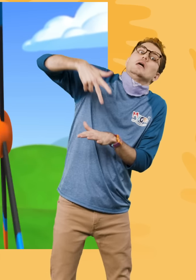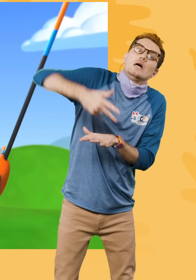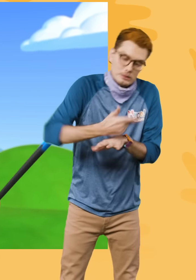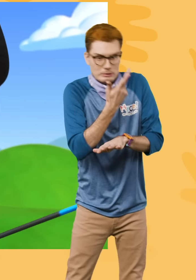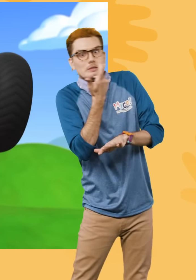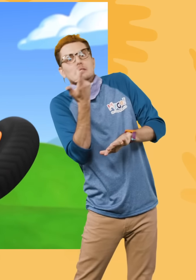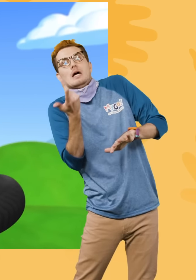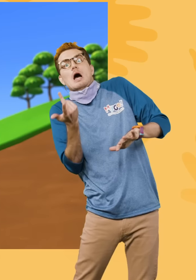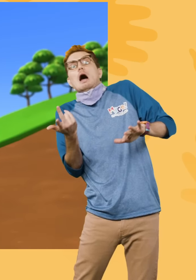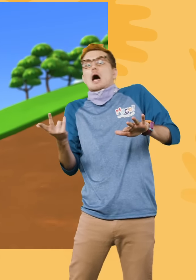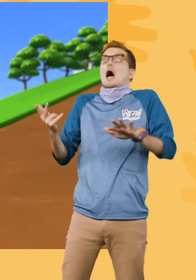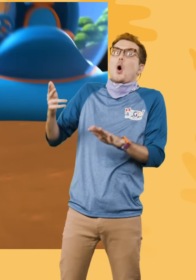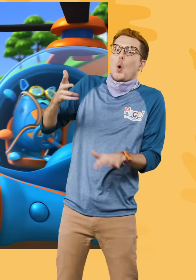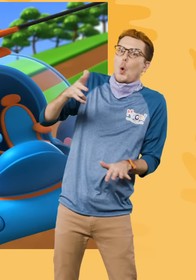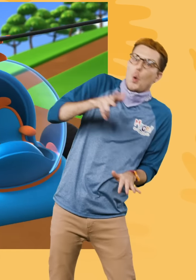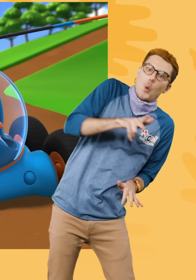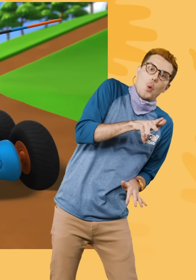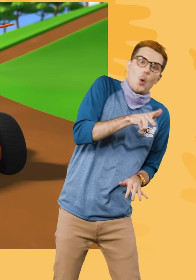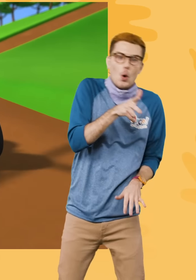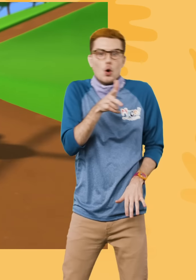Oh no, Debo!